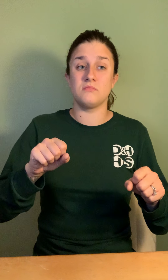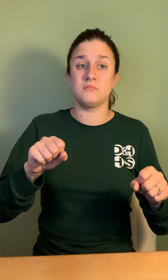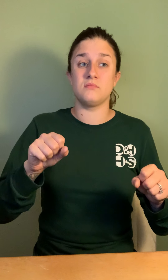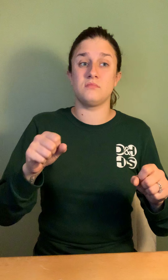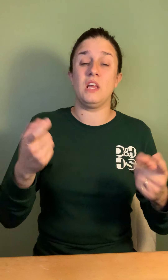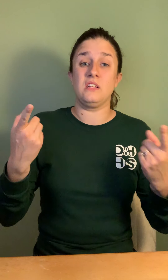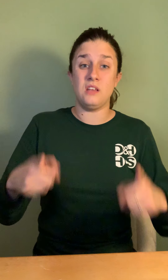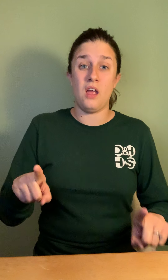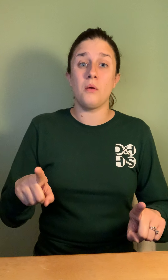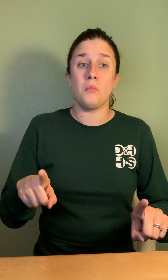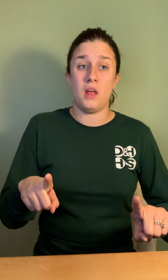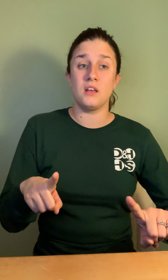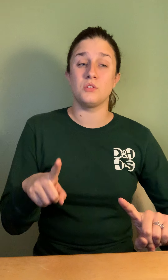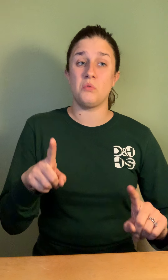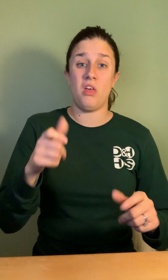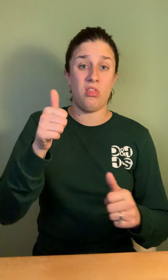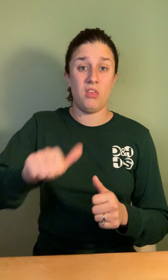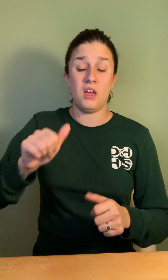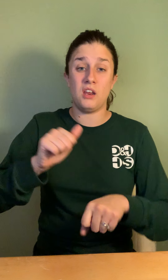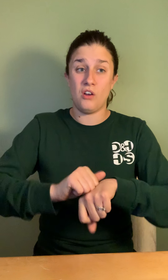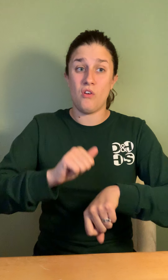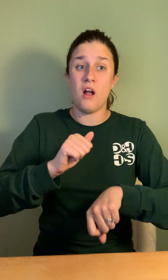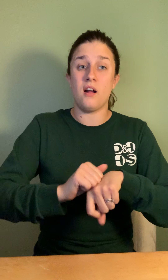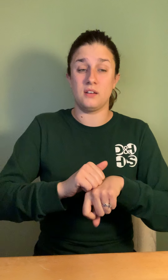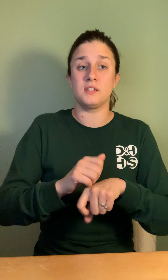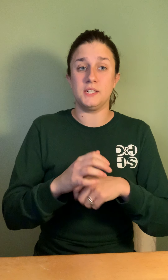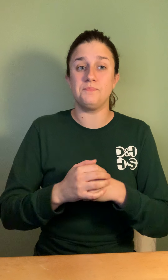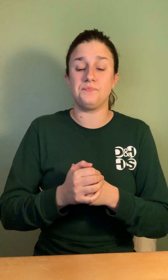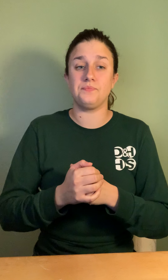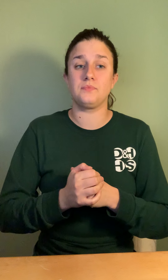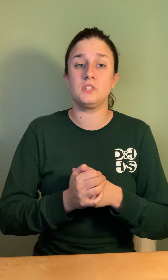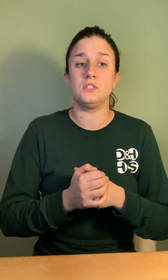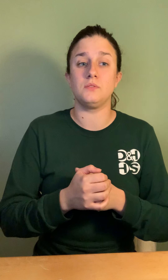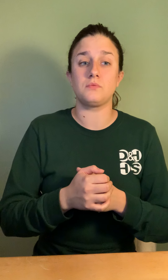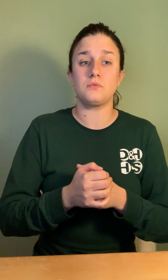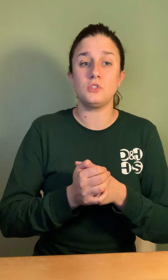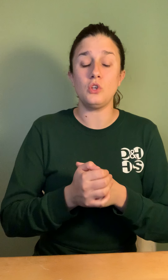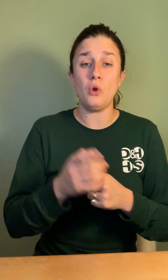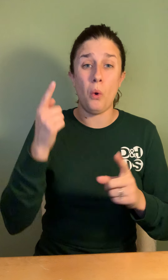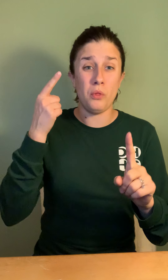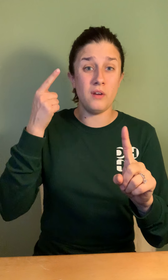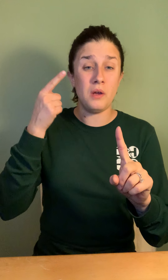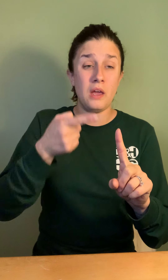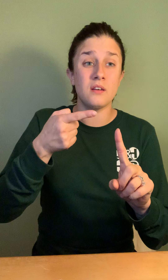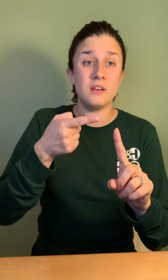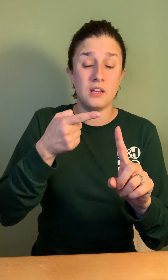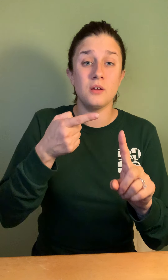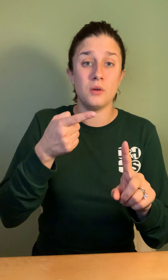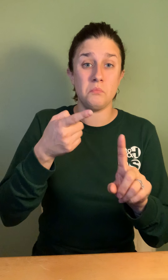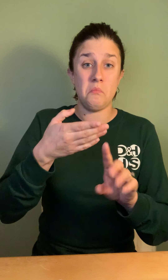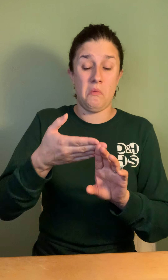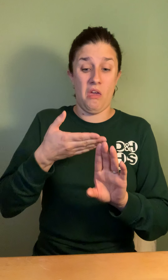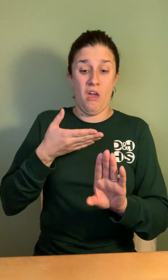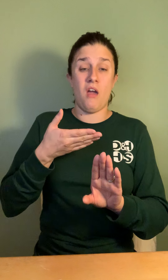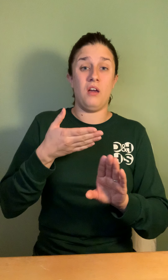or even metamorphic rocks. So the key idea behind the rock cycle is the fact